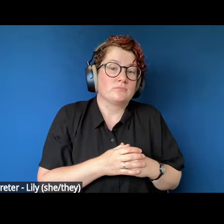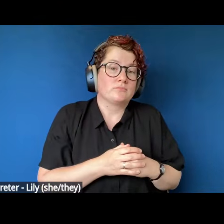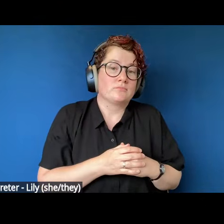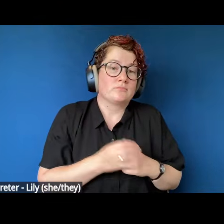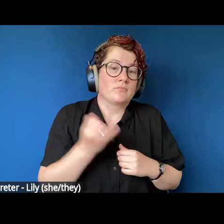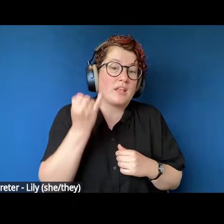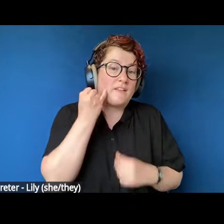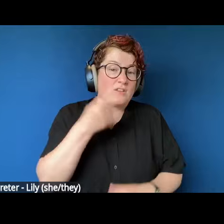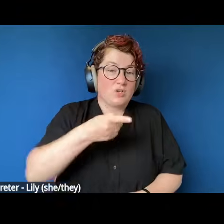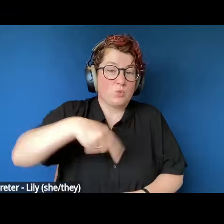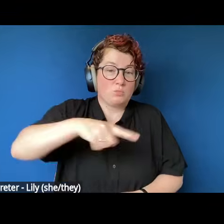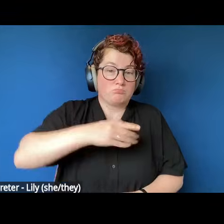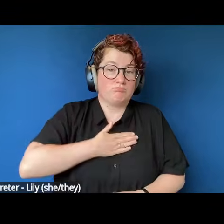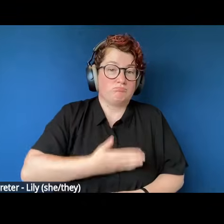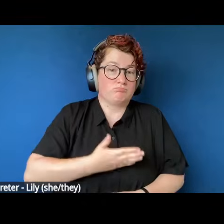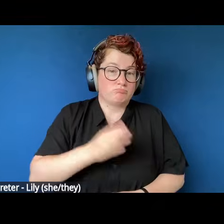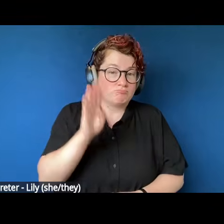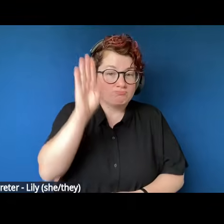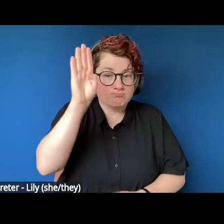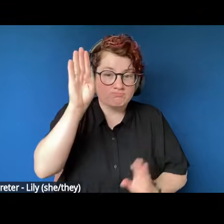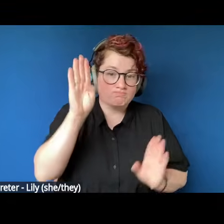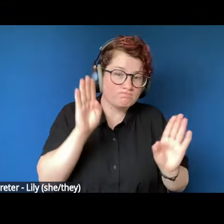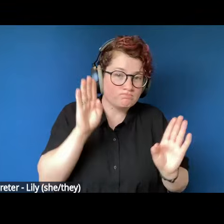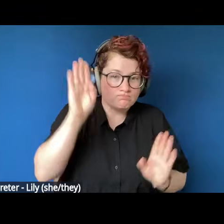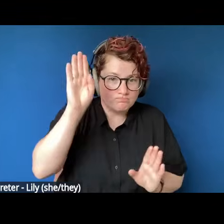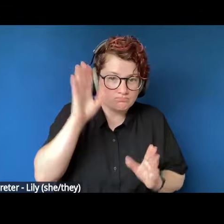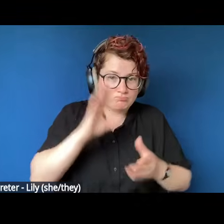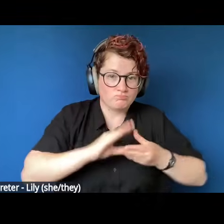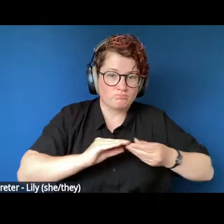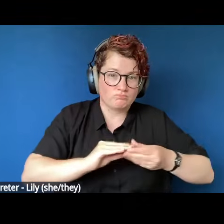up, perhaps, you know, if there is some